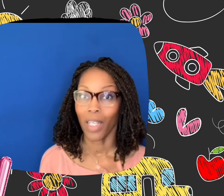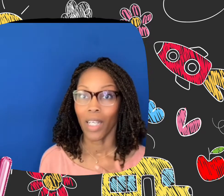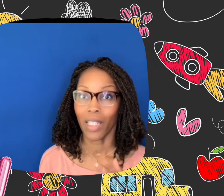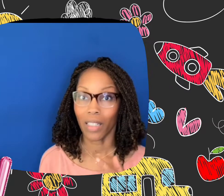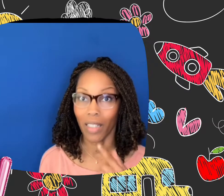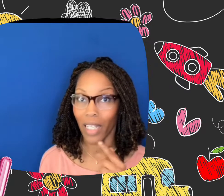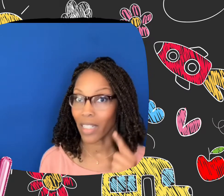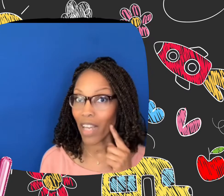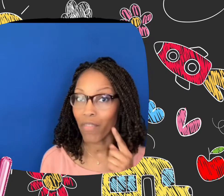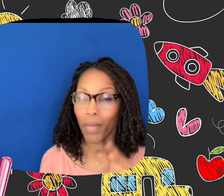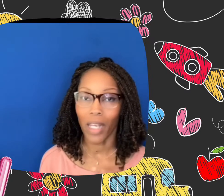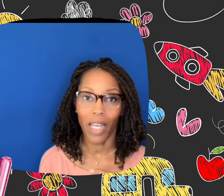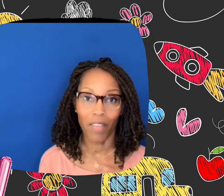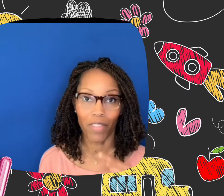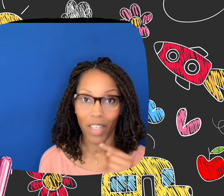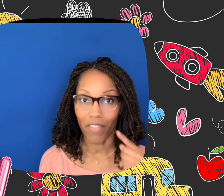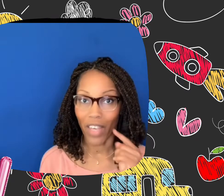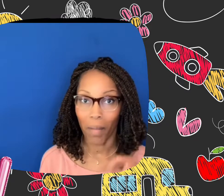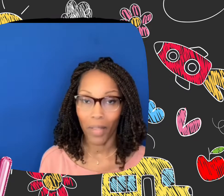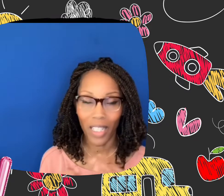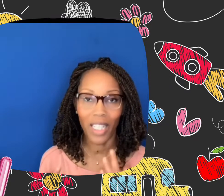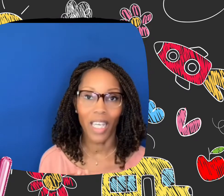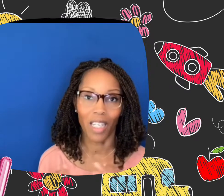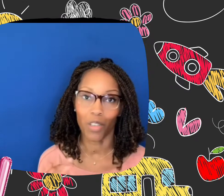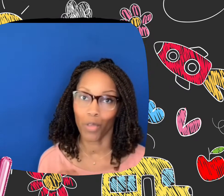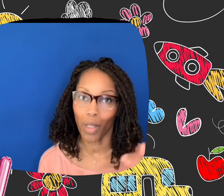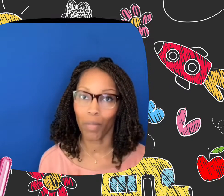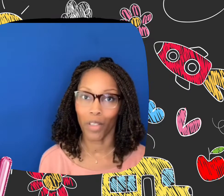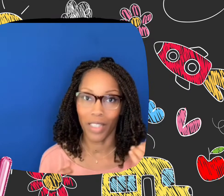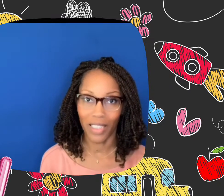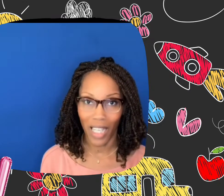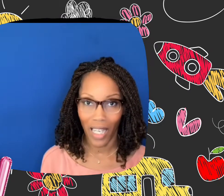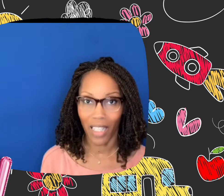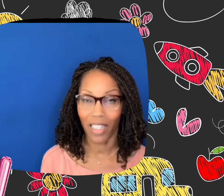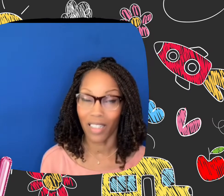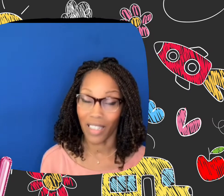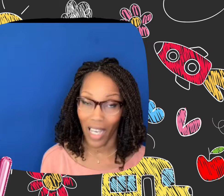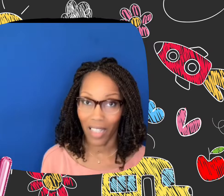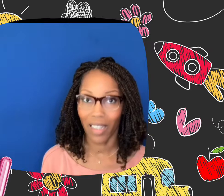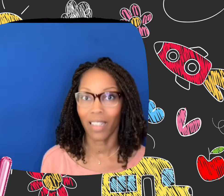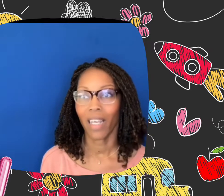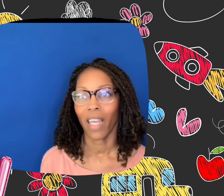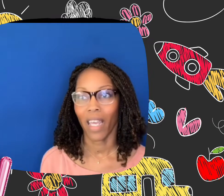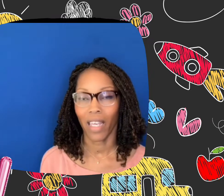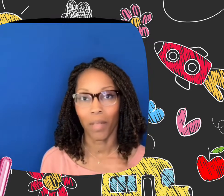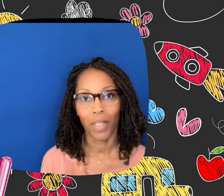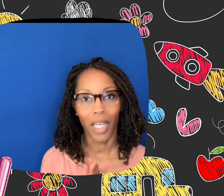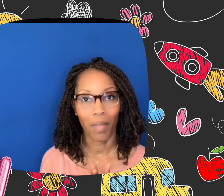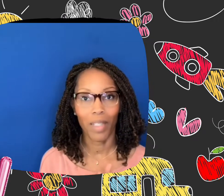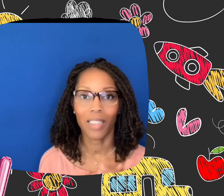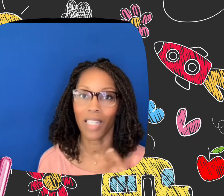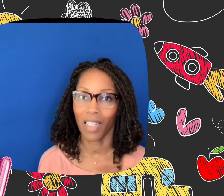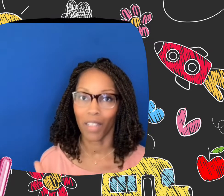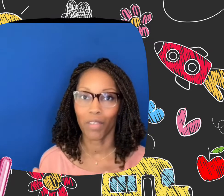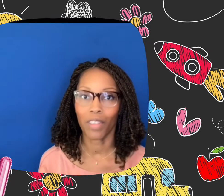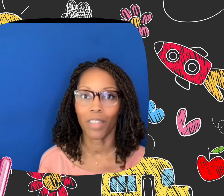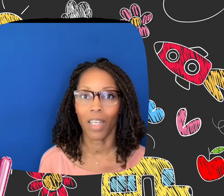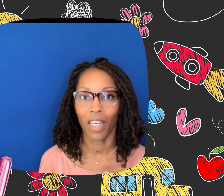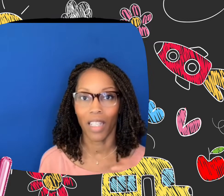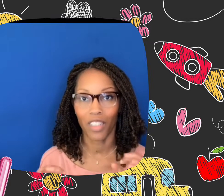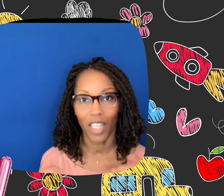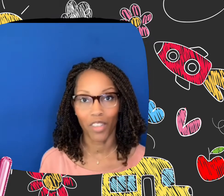am not deaf, but I have deaf family, and I grew up learning sign and signing, and I became a sign